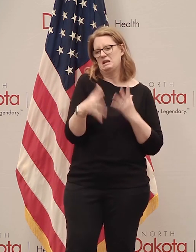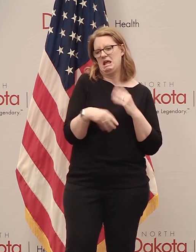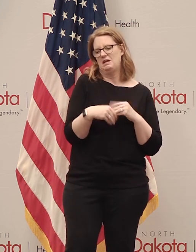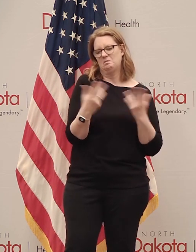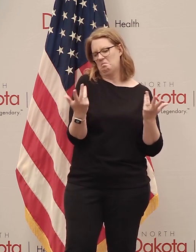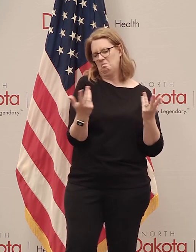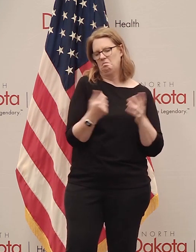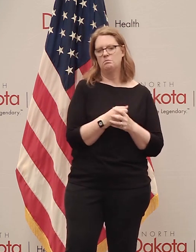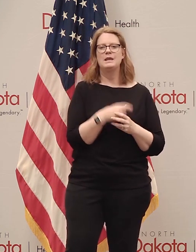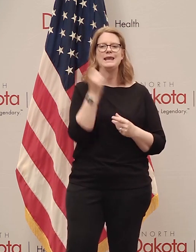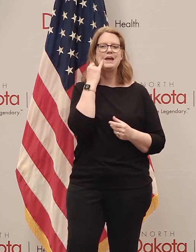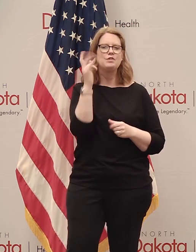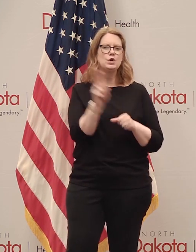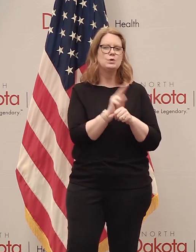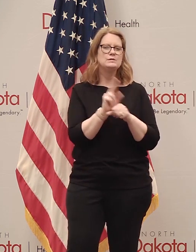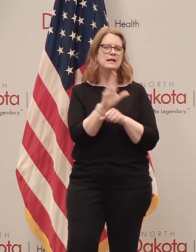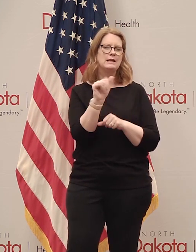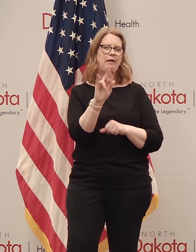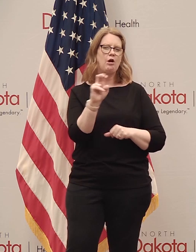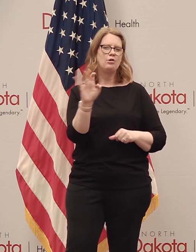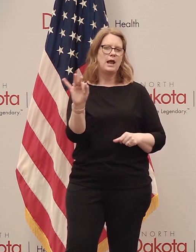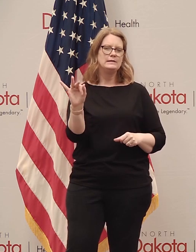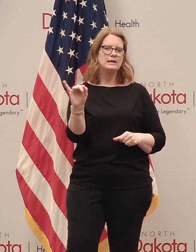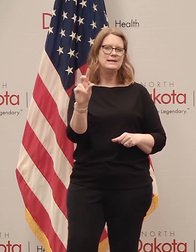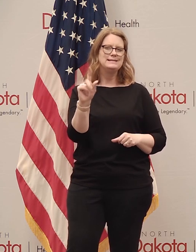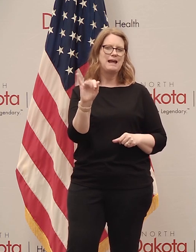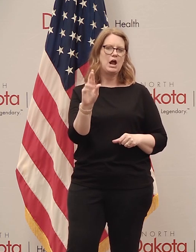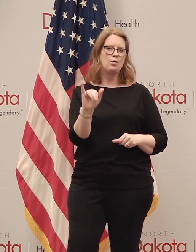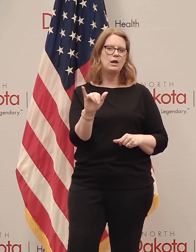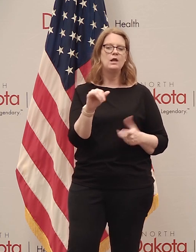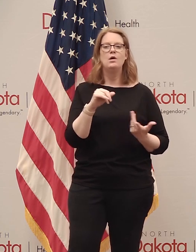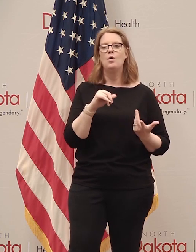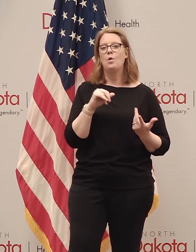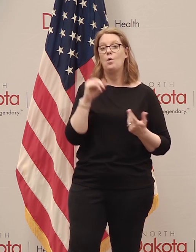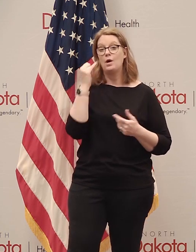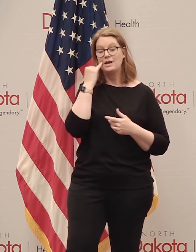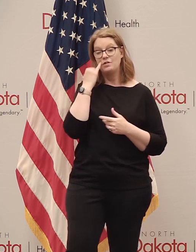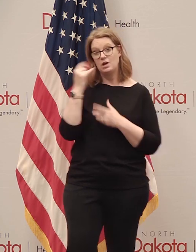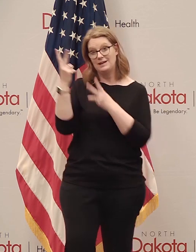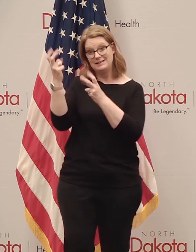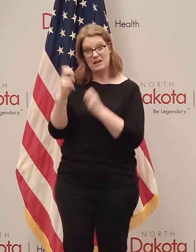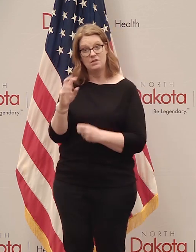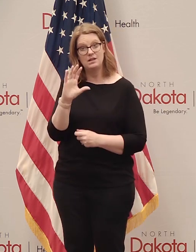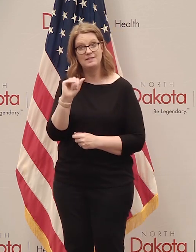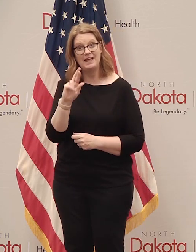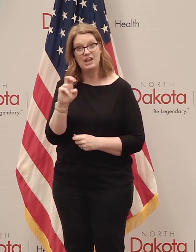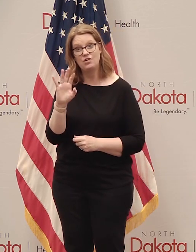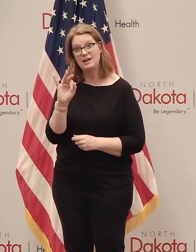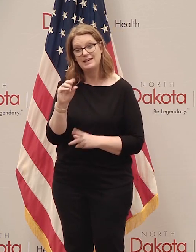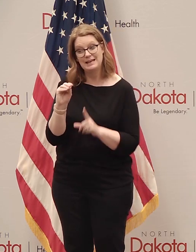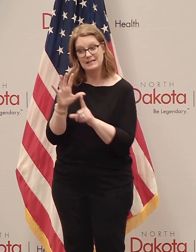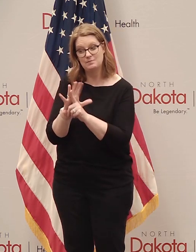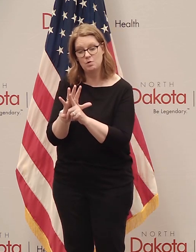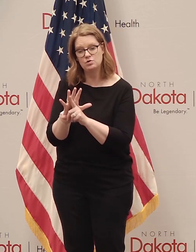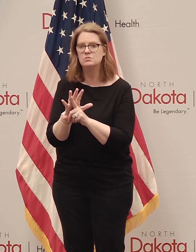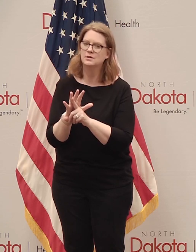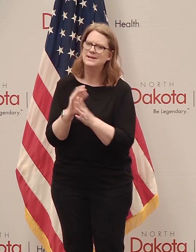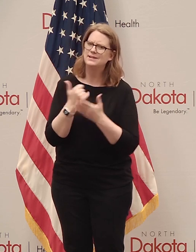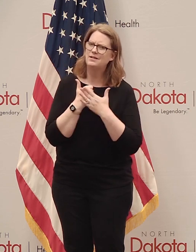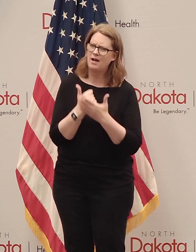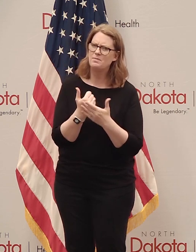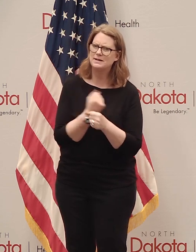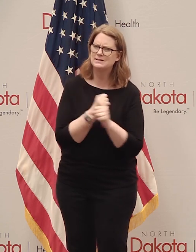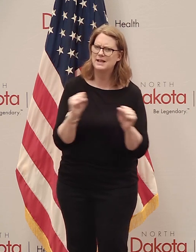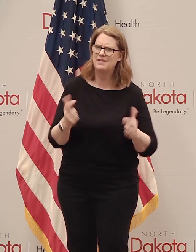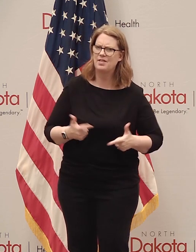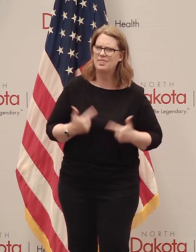but again, if you're using Care 19 Diary today, or if you're going to download the Care 19 Exposure, you're helping to save lives and you're helping us get